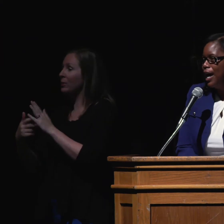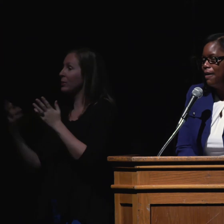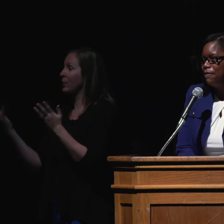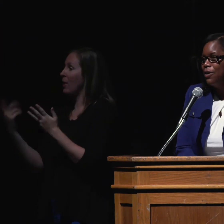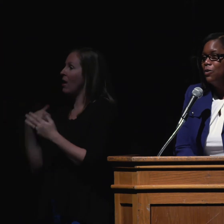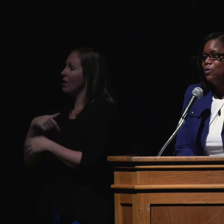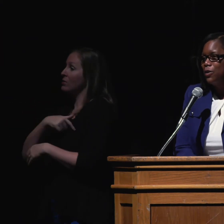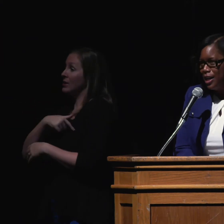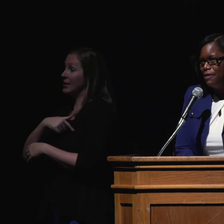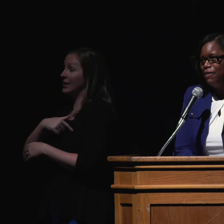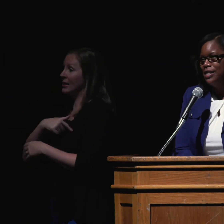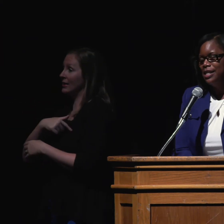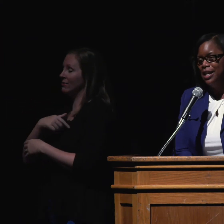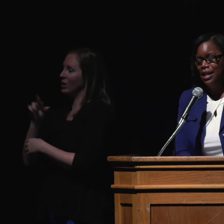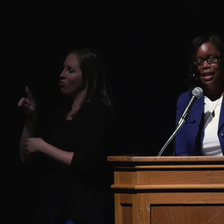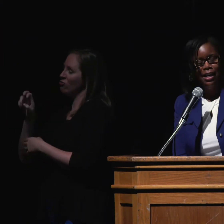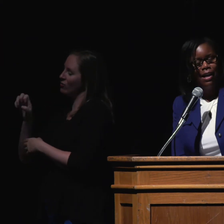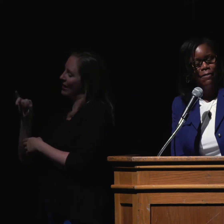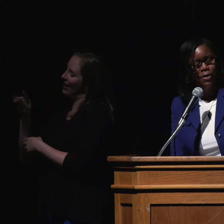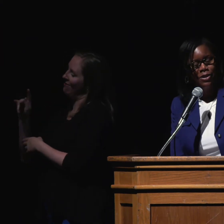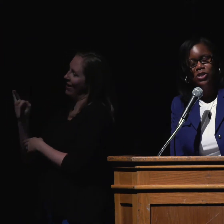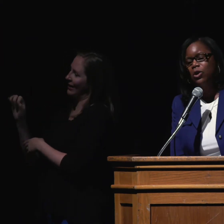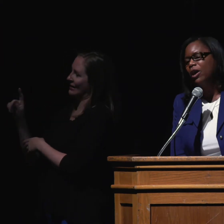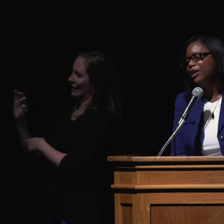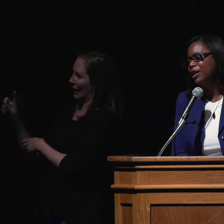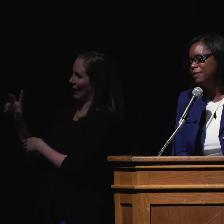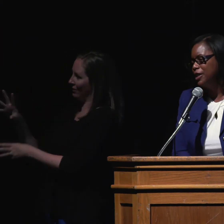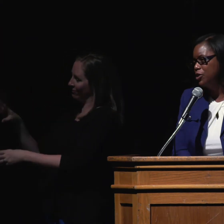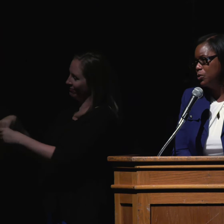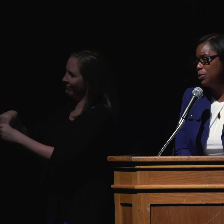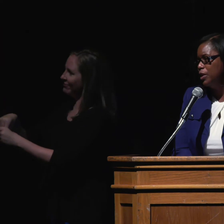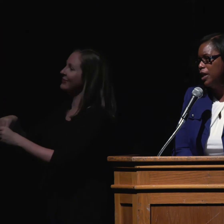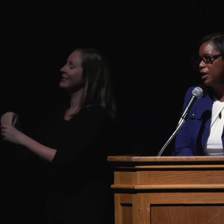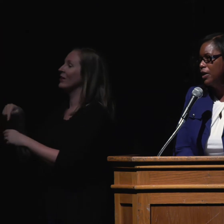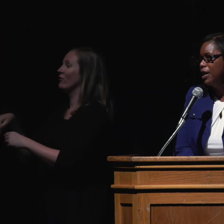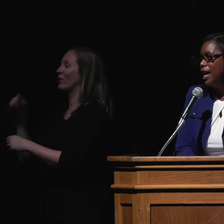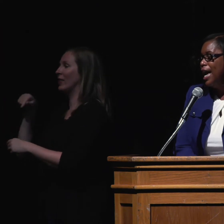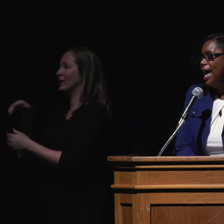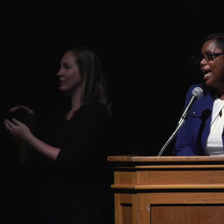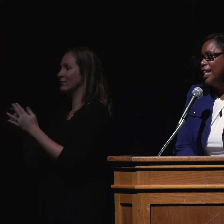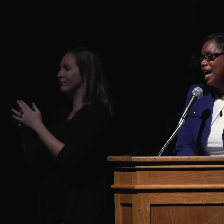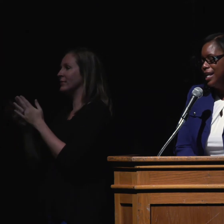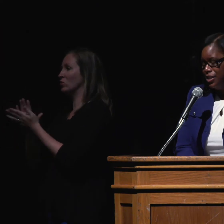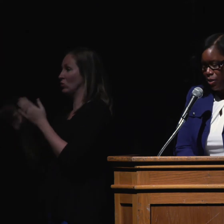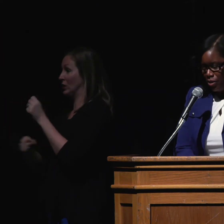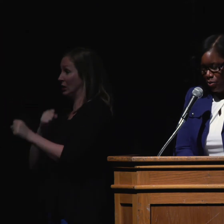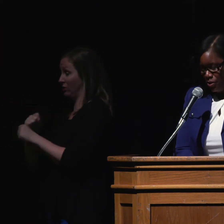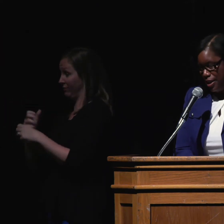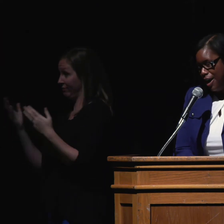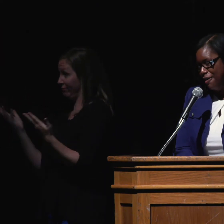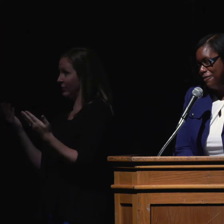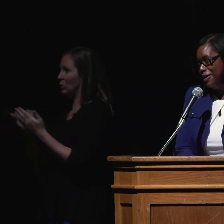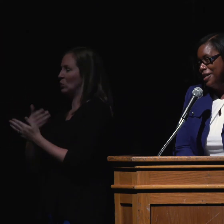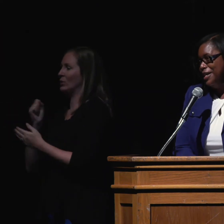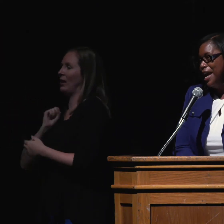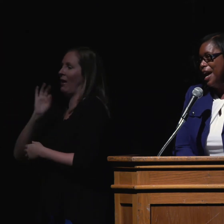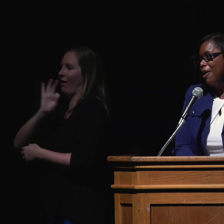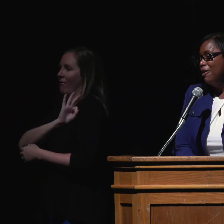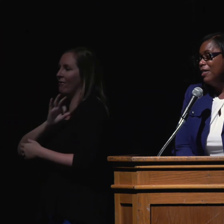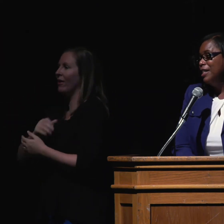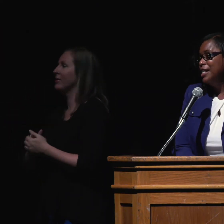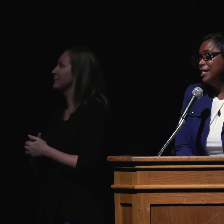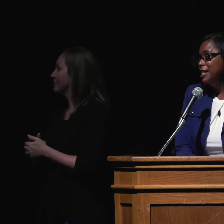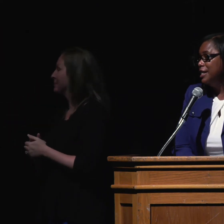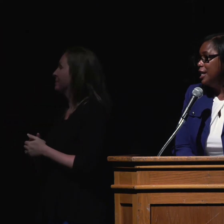we have reinvested in for the start of this school year, and that is our new staff.